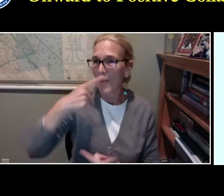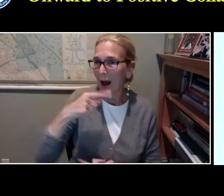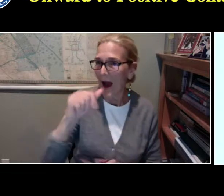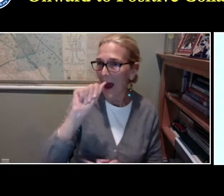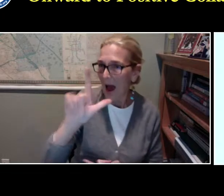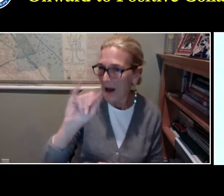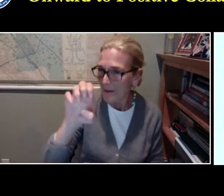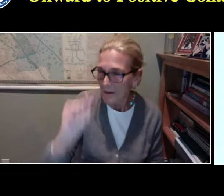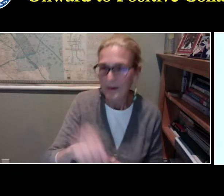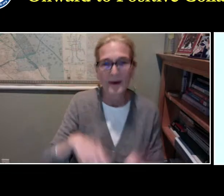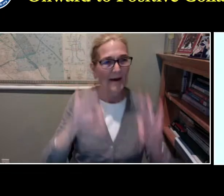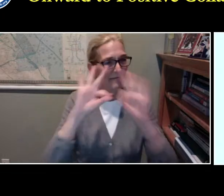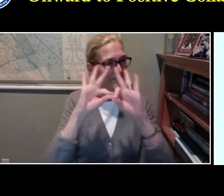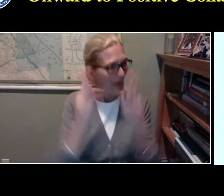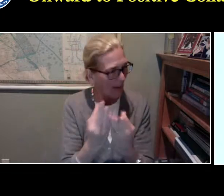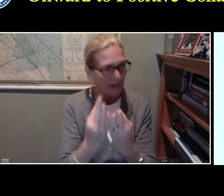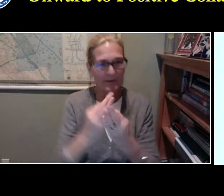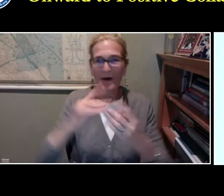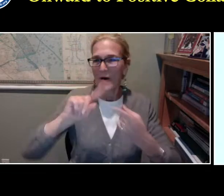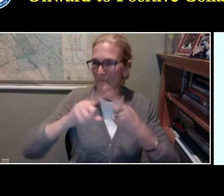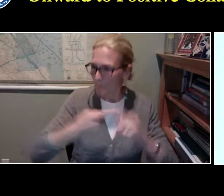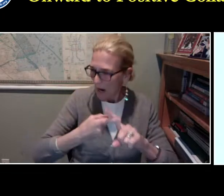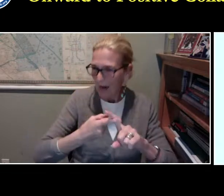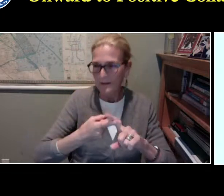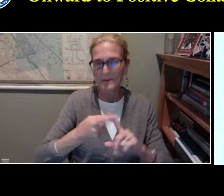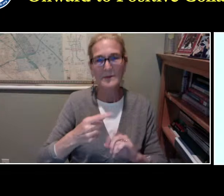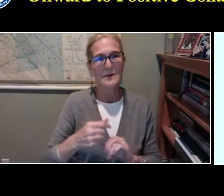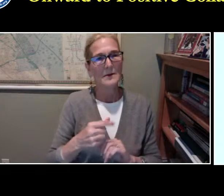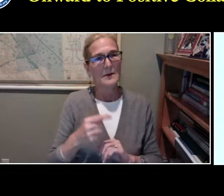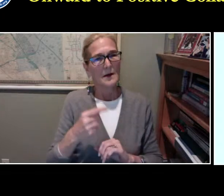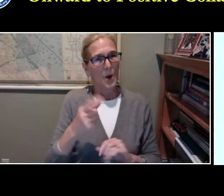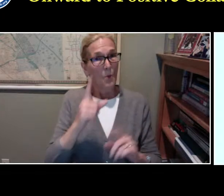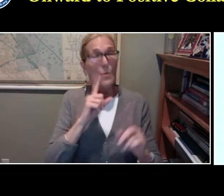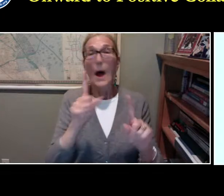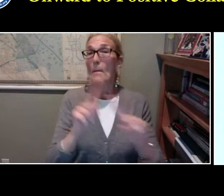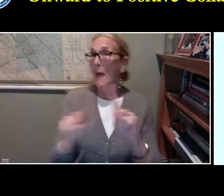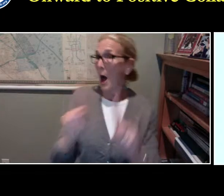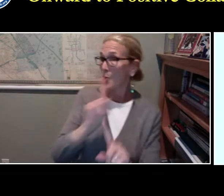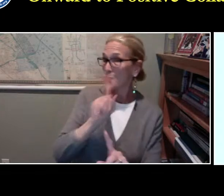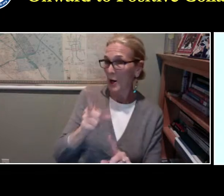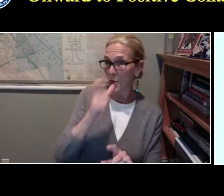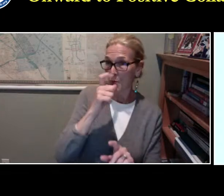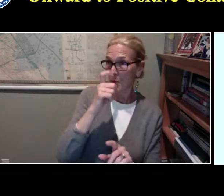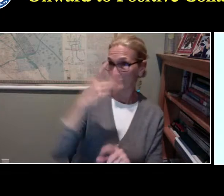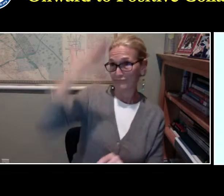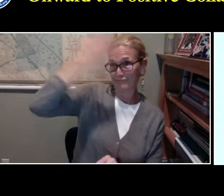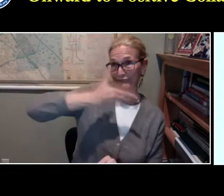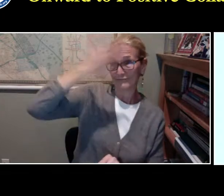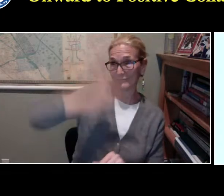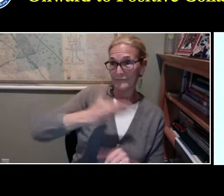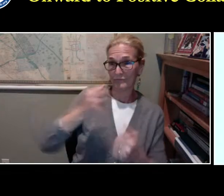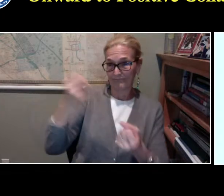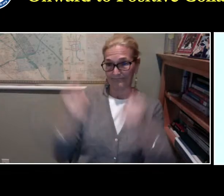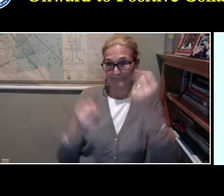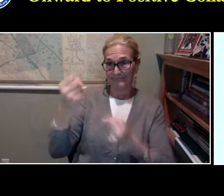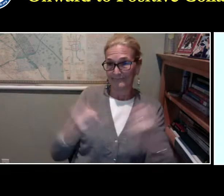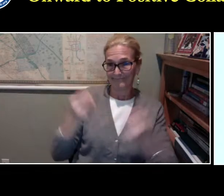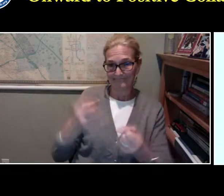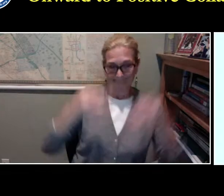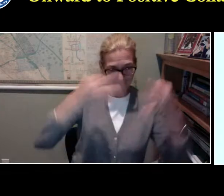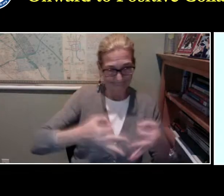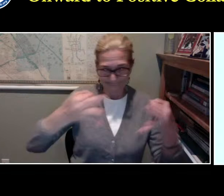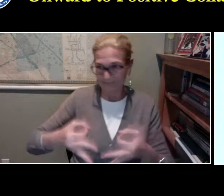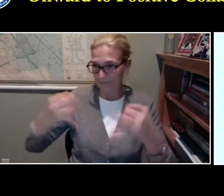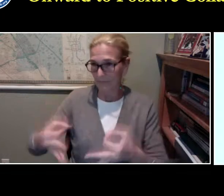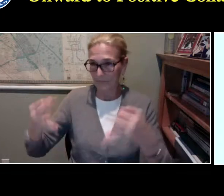2072. It was deaf people from the deaf community, hearing allies, friends, family.